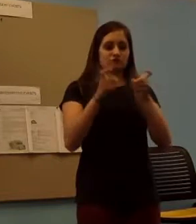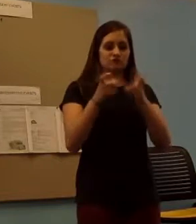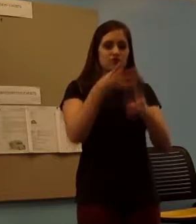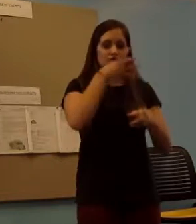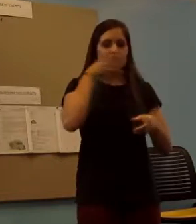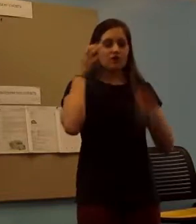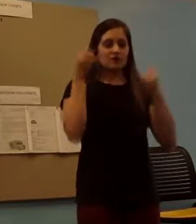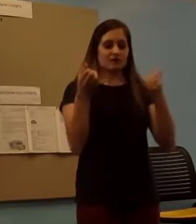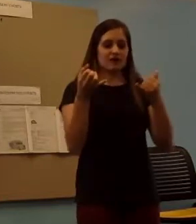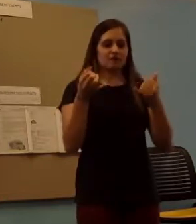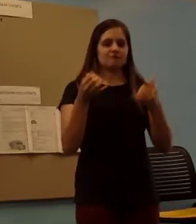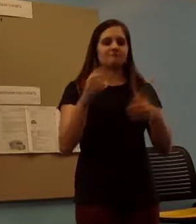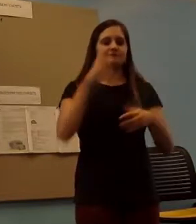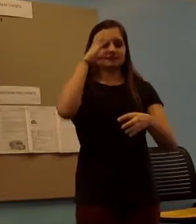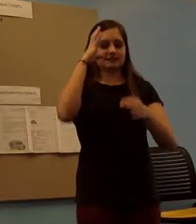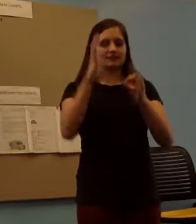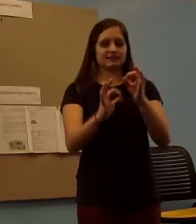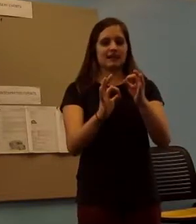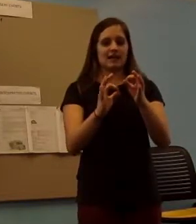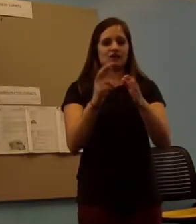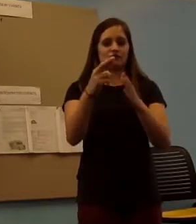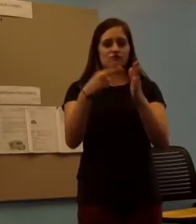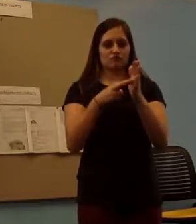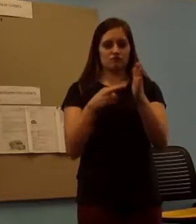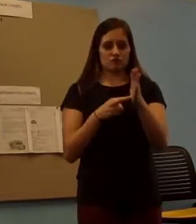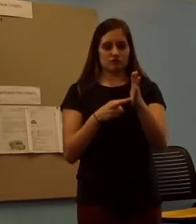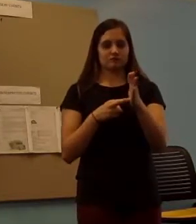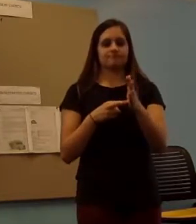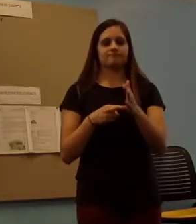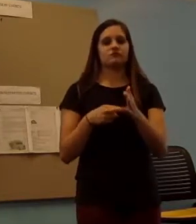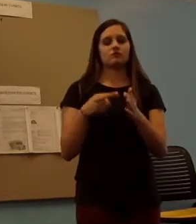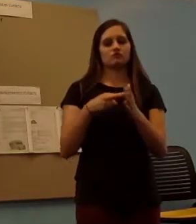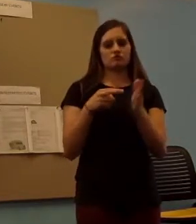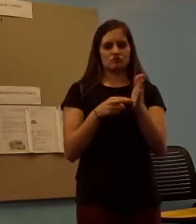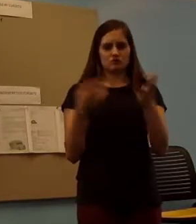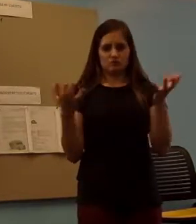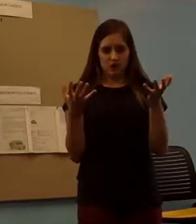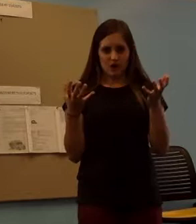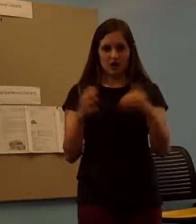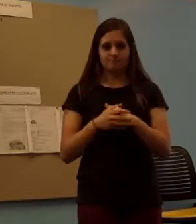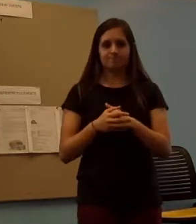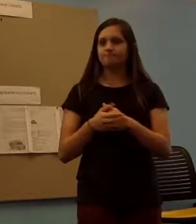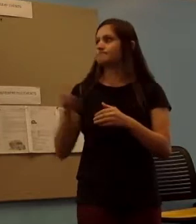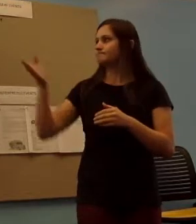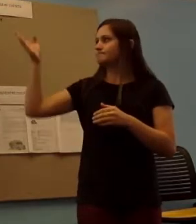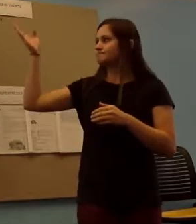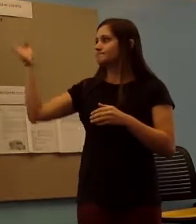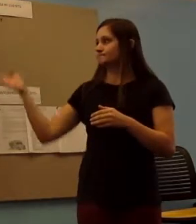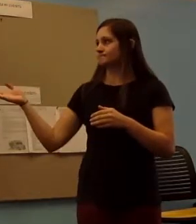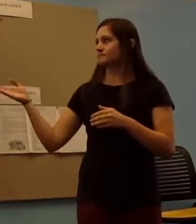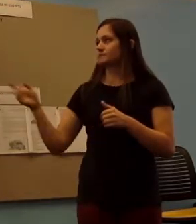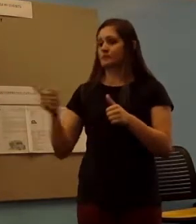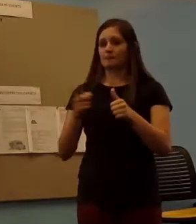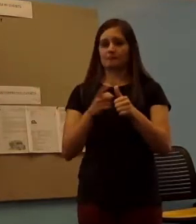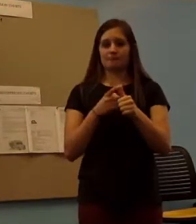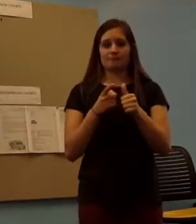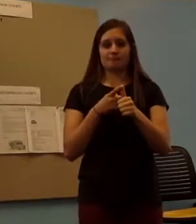list of rules for Animal Farm. And the rules are, whatever goes upon 2 legs is an enemy.